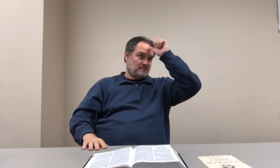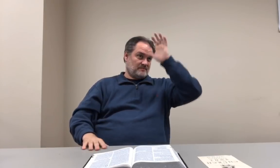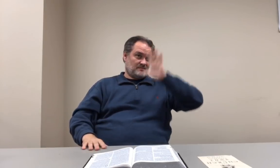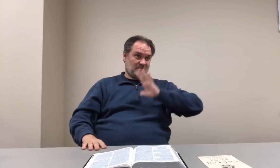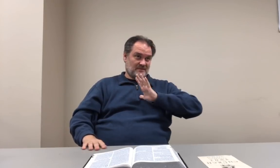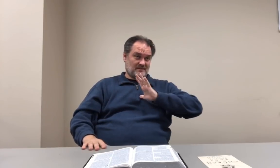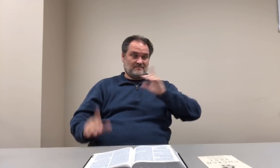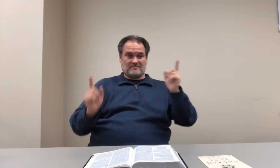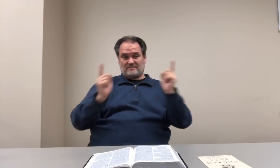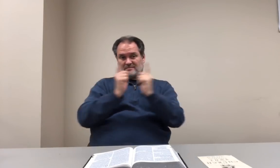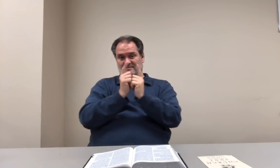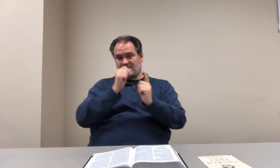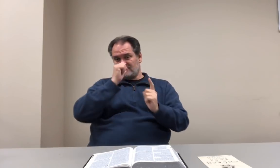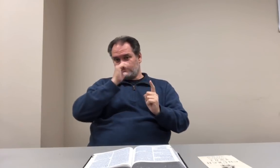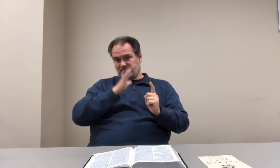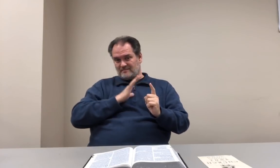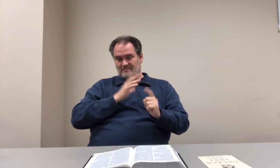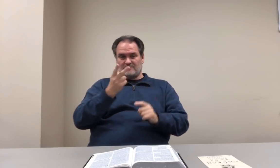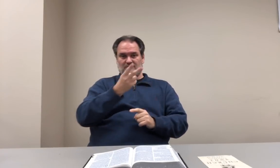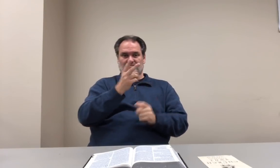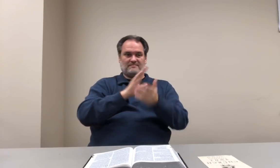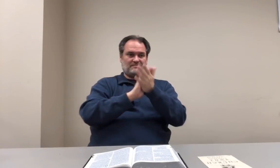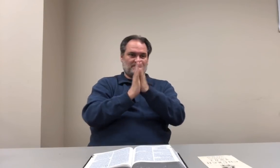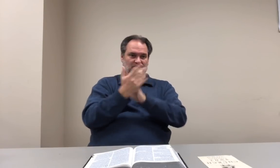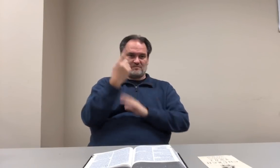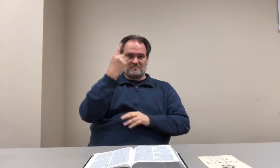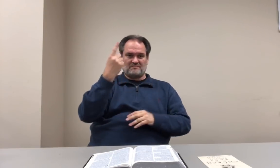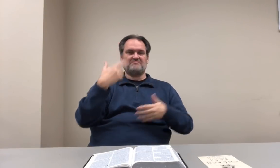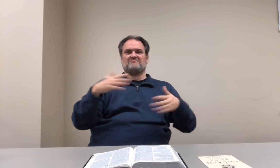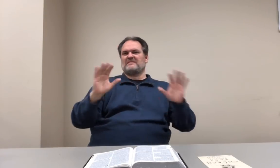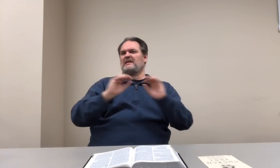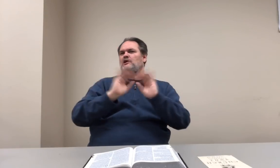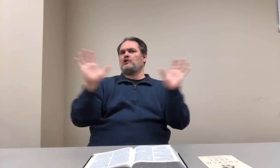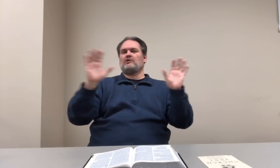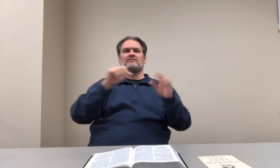even any evidence of change. It doesn't even look like he changes. And we see it truly.